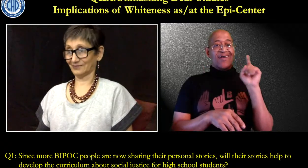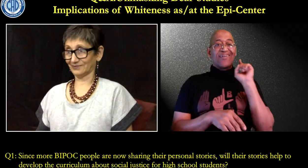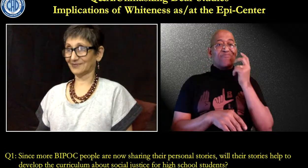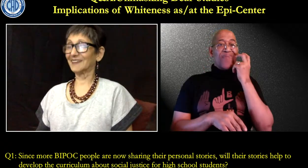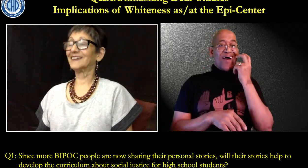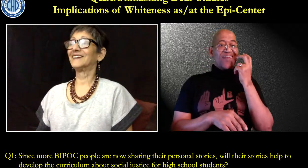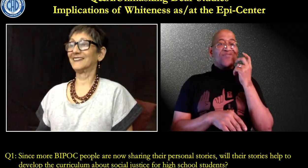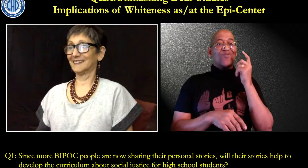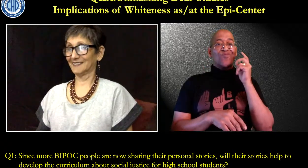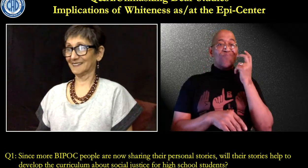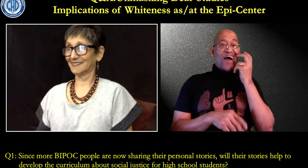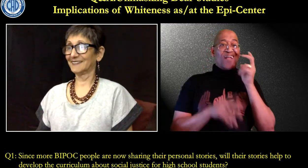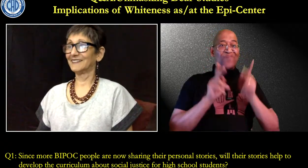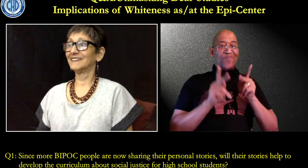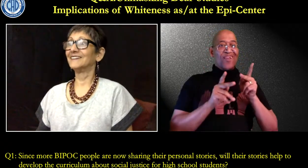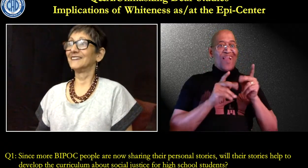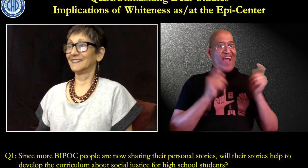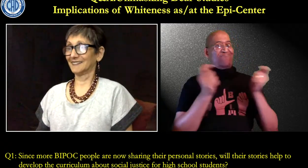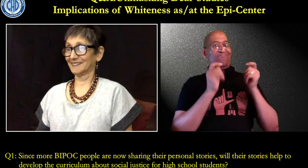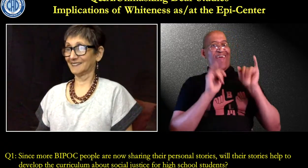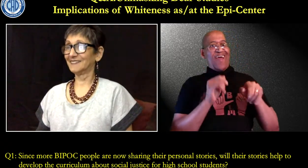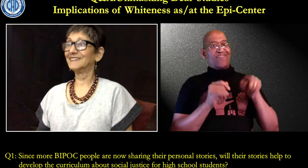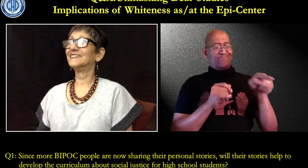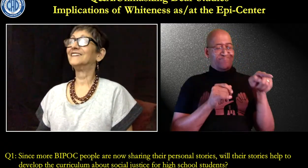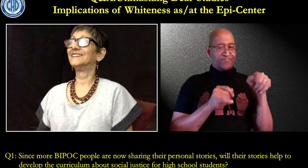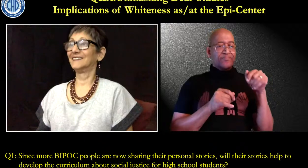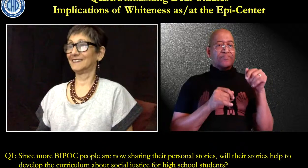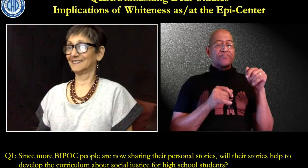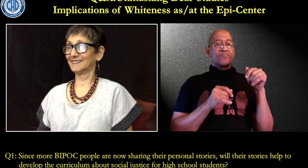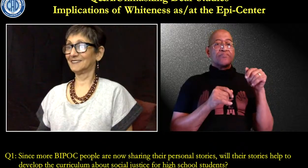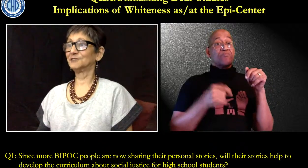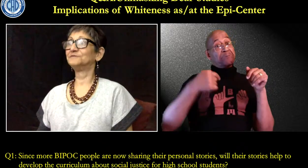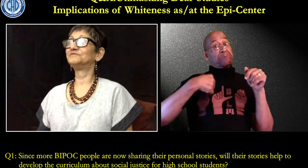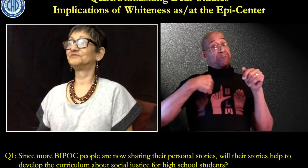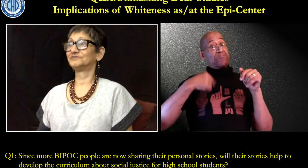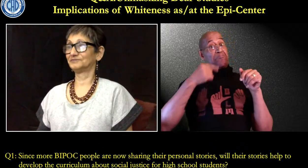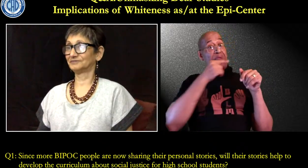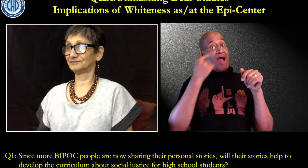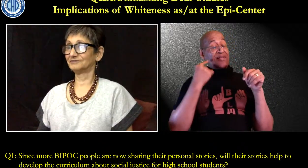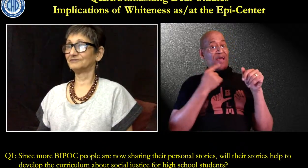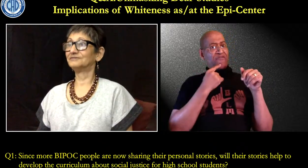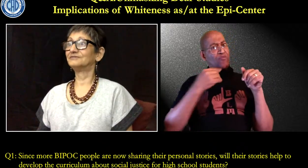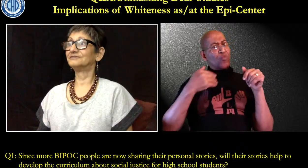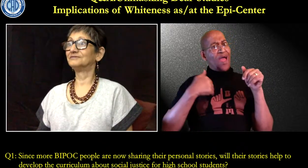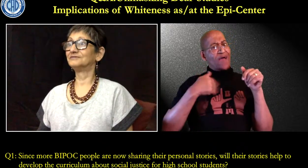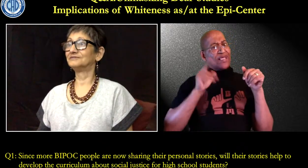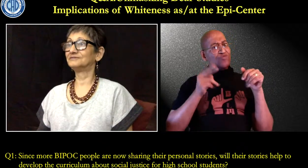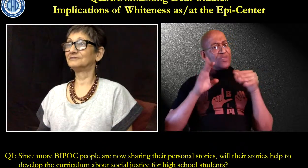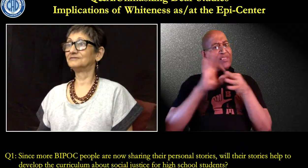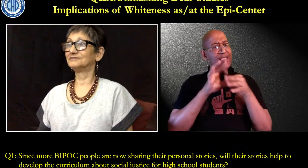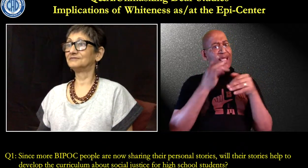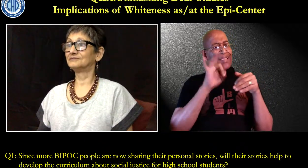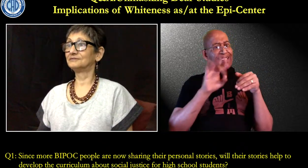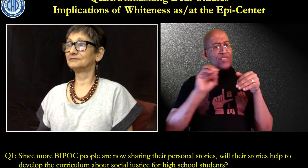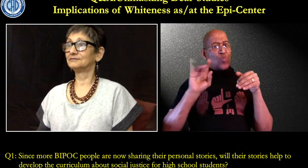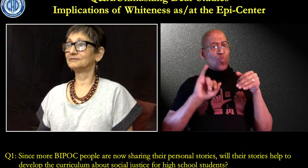And when Helen Keller was born in the 1800s, deafblind, you know, that was a celebration at that point.